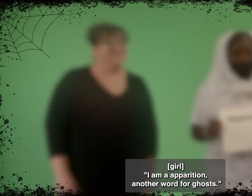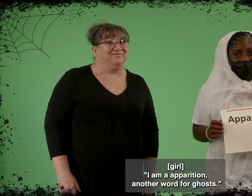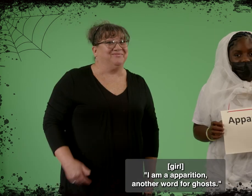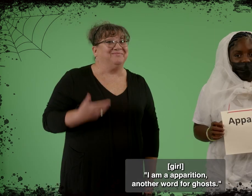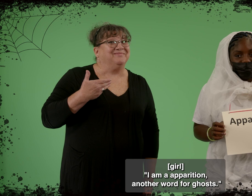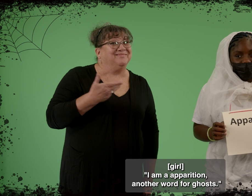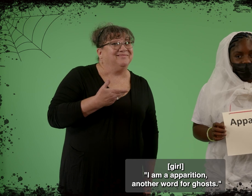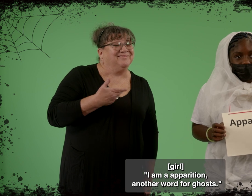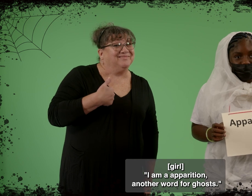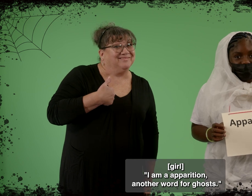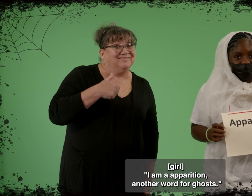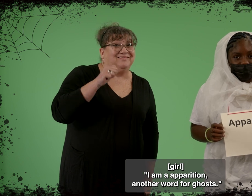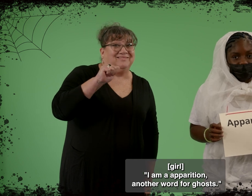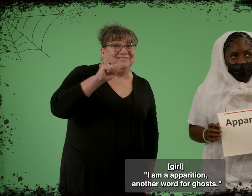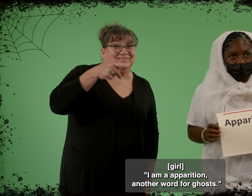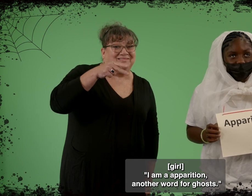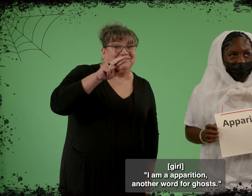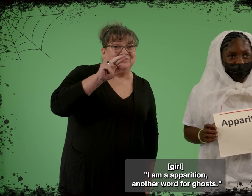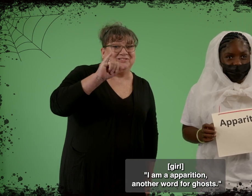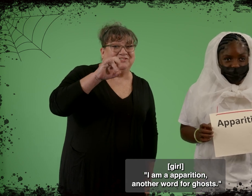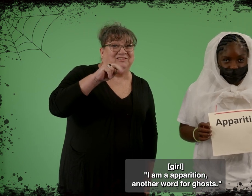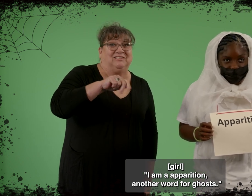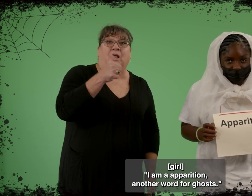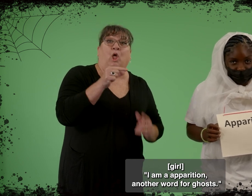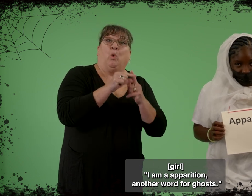I am an apparition, another word for ghost.